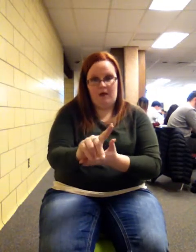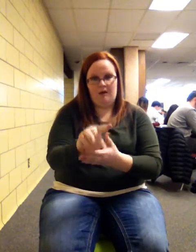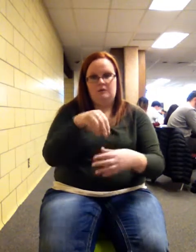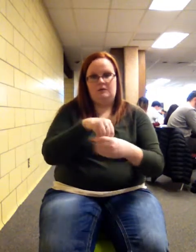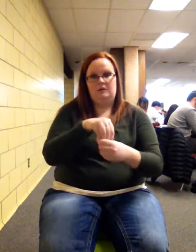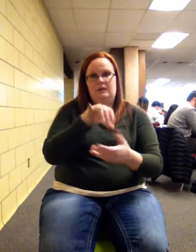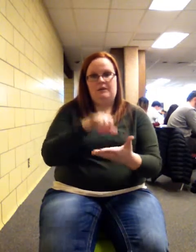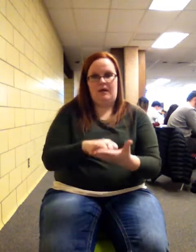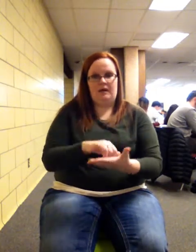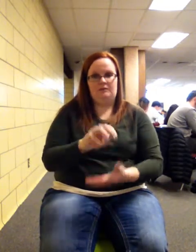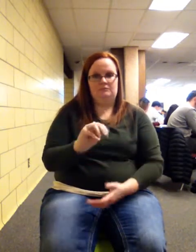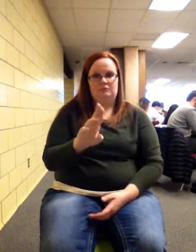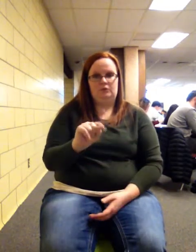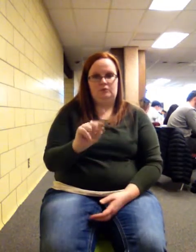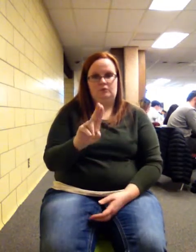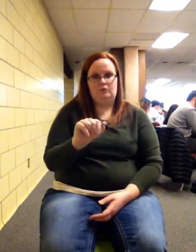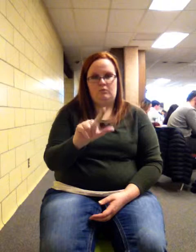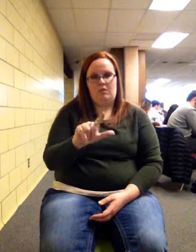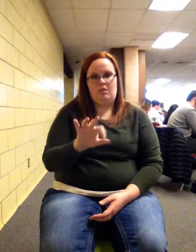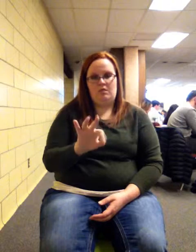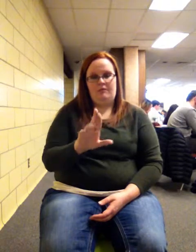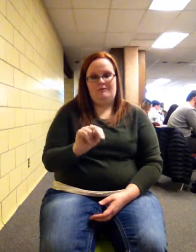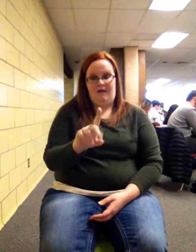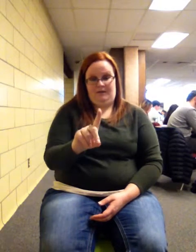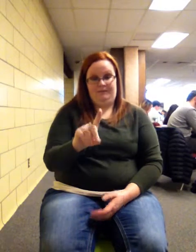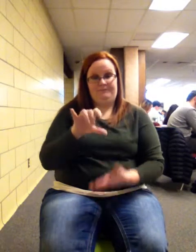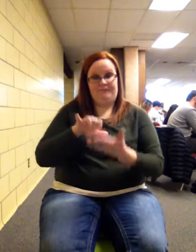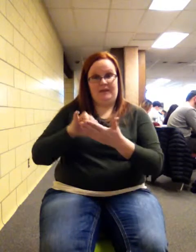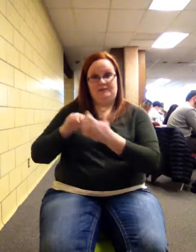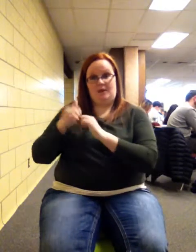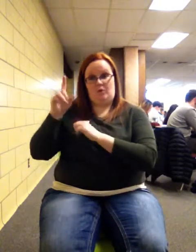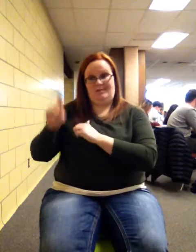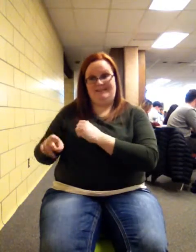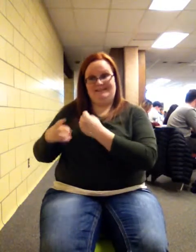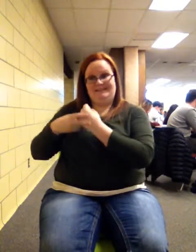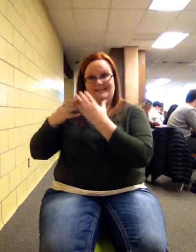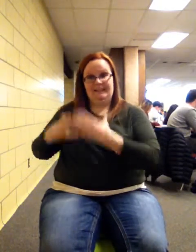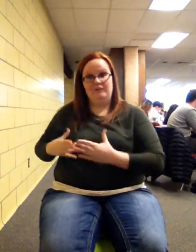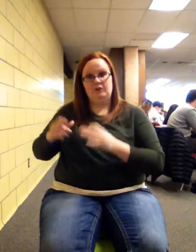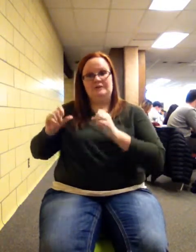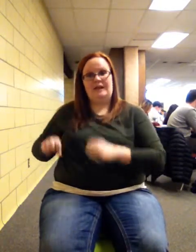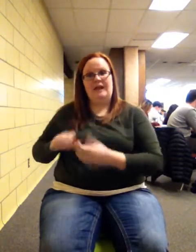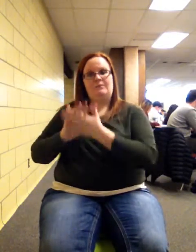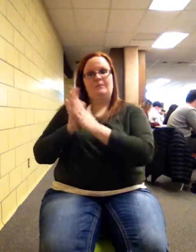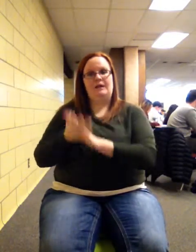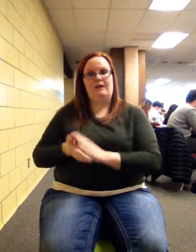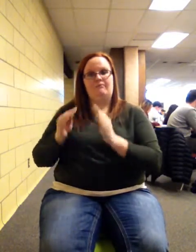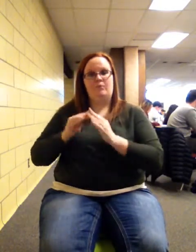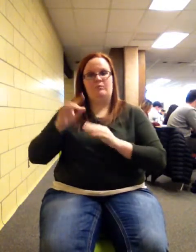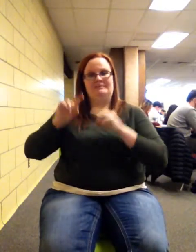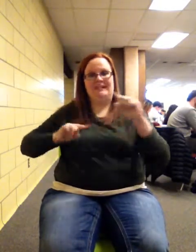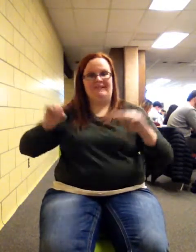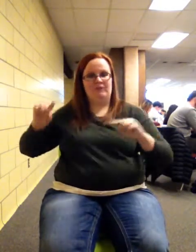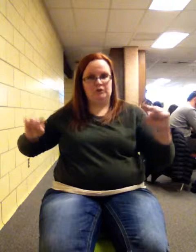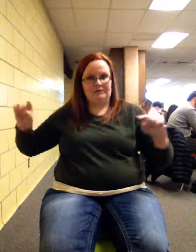become more diversified. Because if they have a limited amount of money that they want to put into the market, they can buy into a